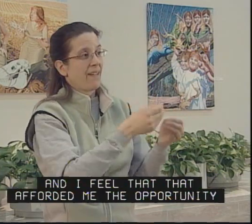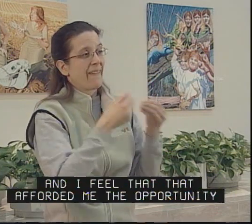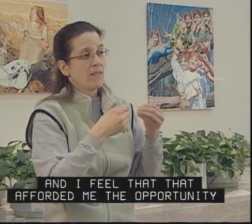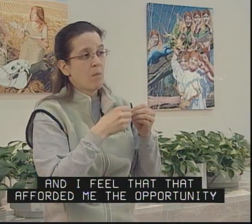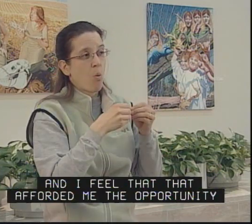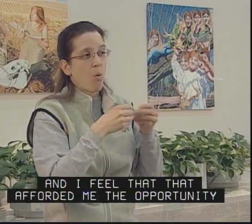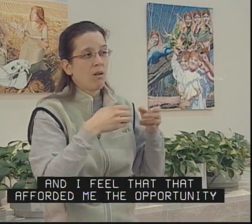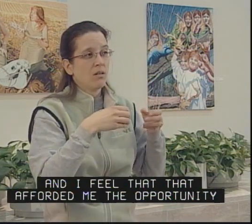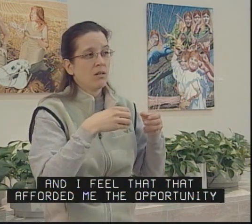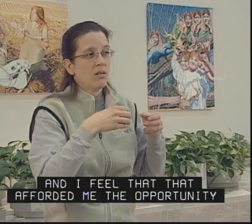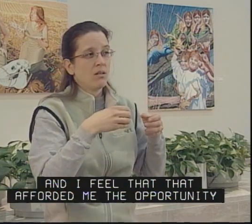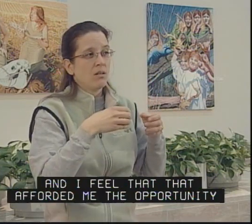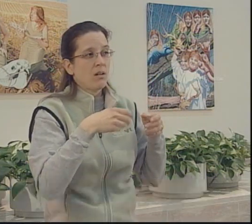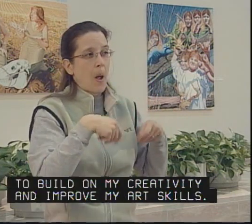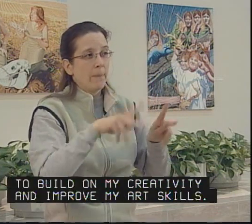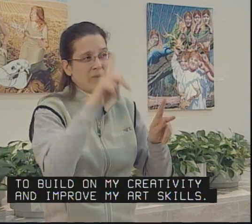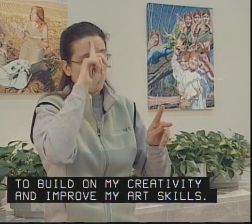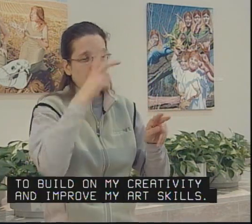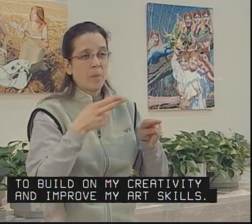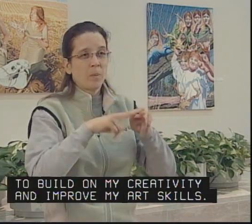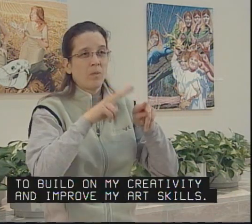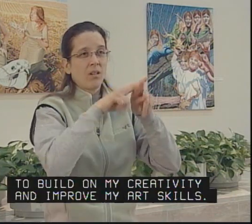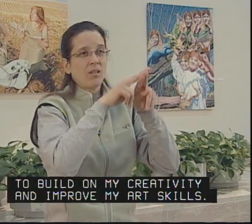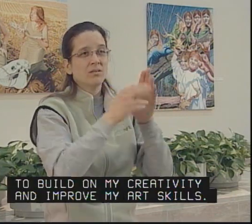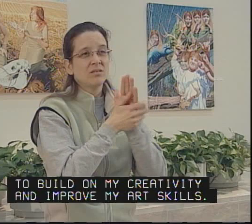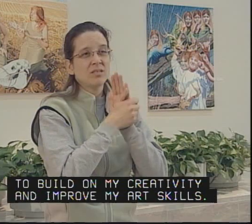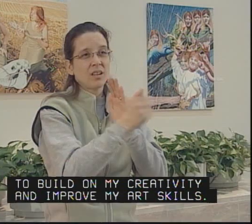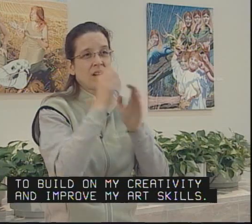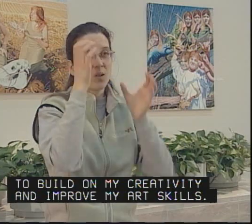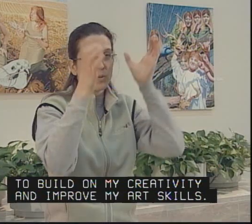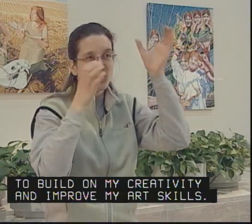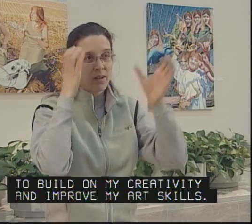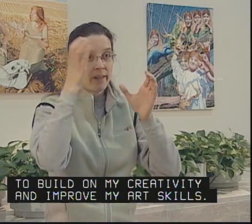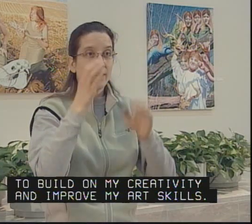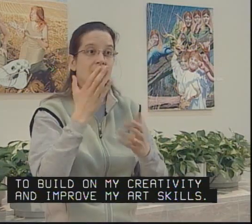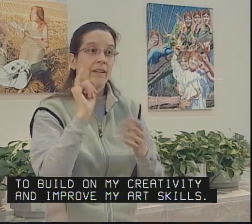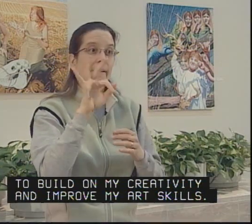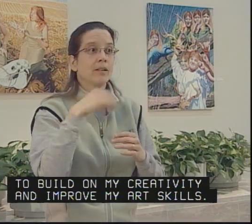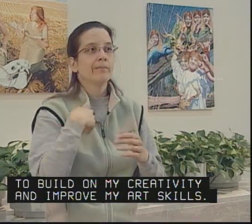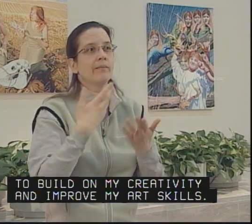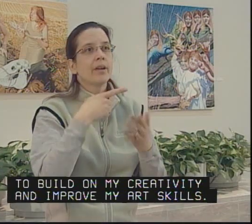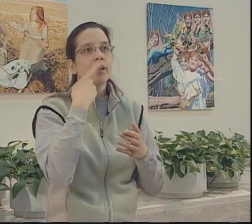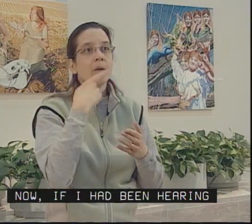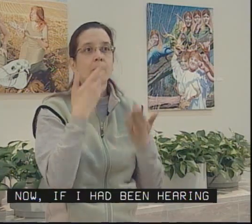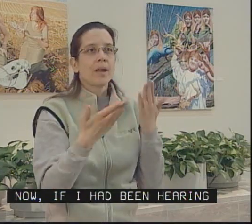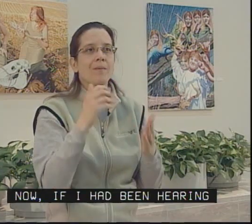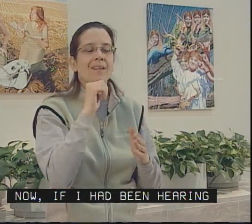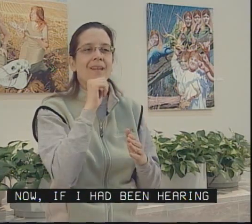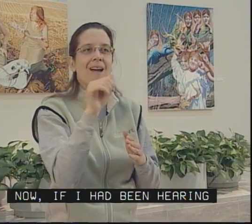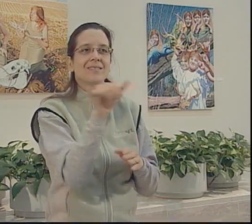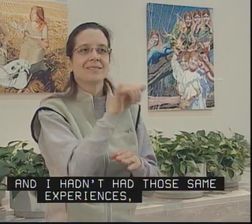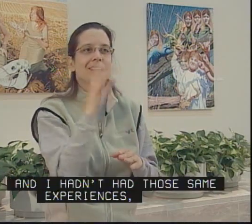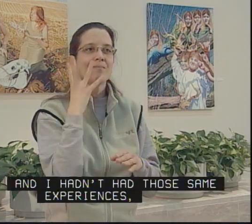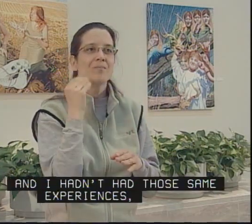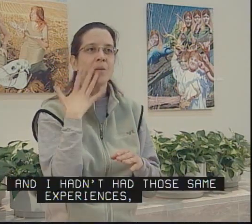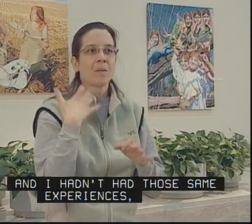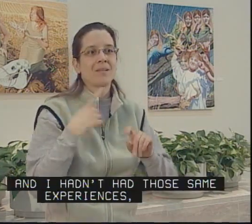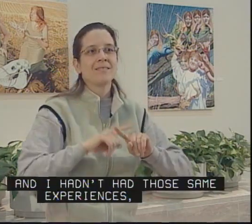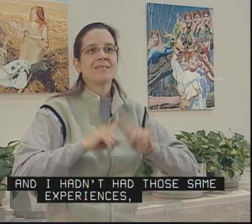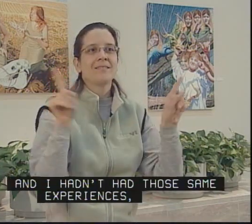feel that that afforded me the opportunity to build on my creativity and improve my art skills. Now, if I'd been hearing and I hadn't had those same